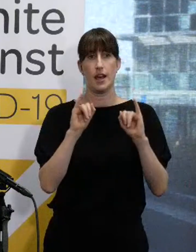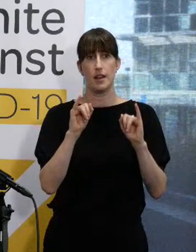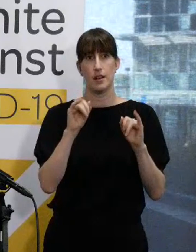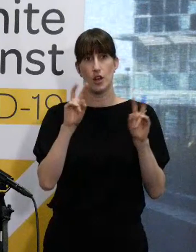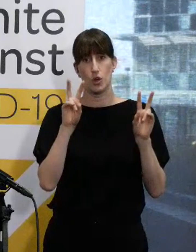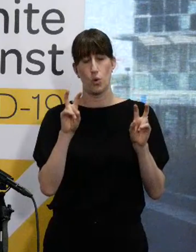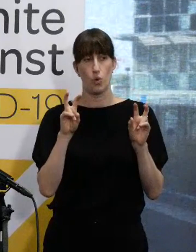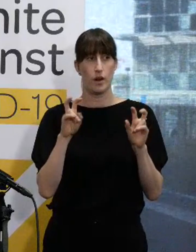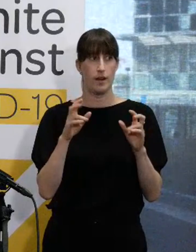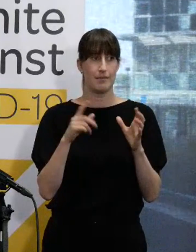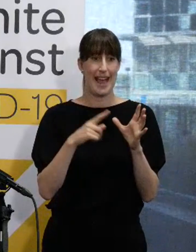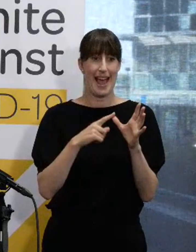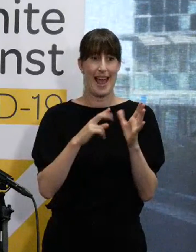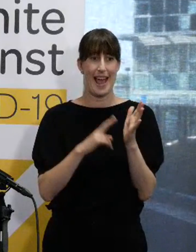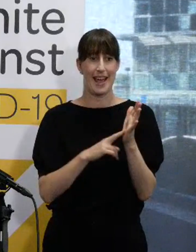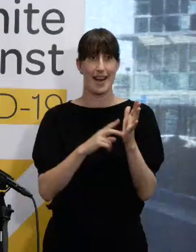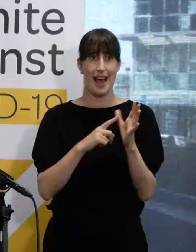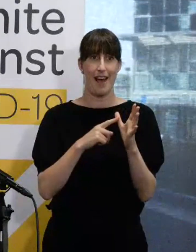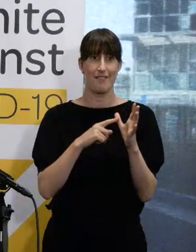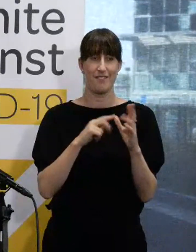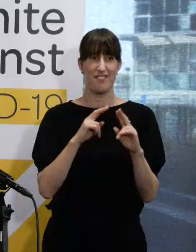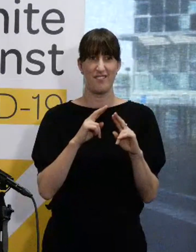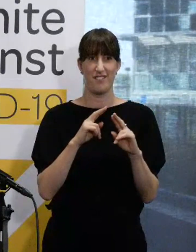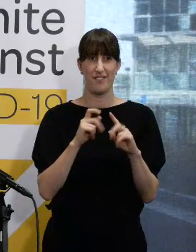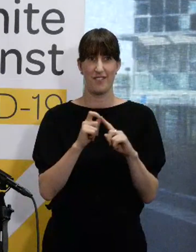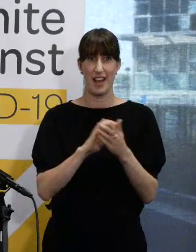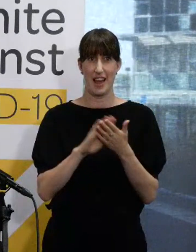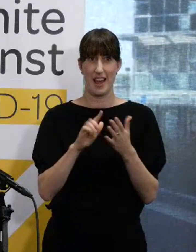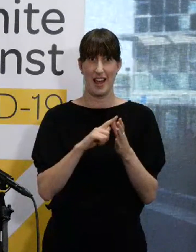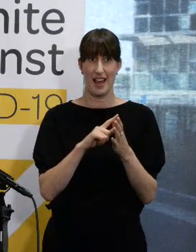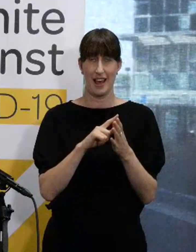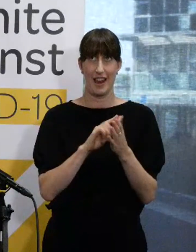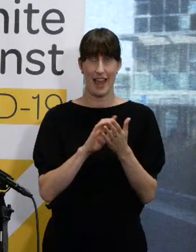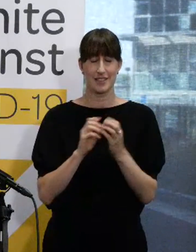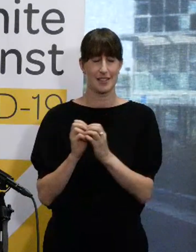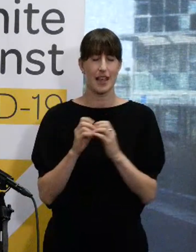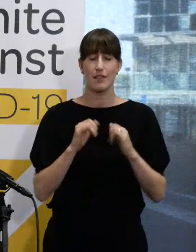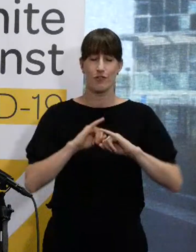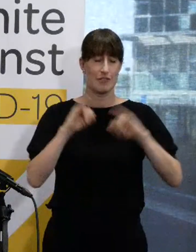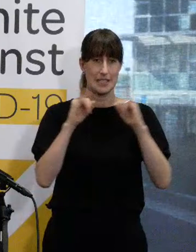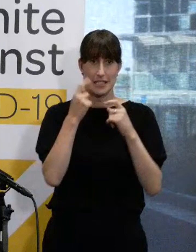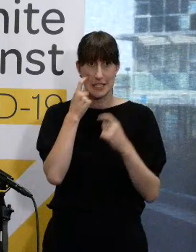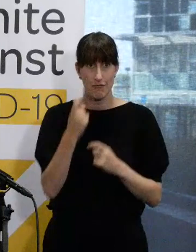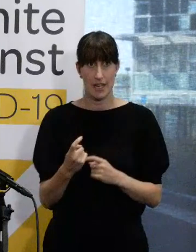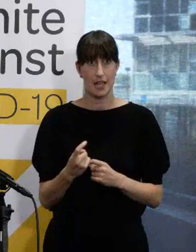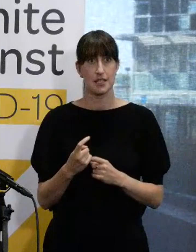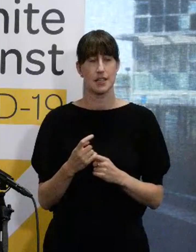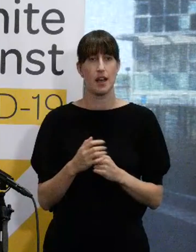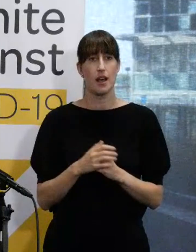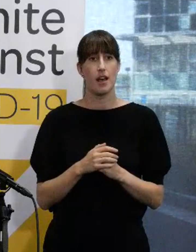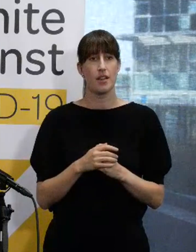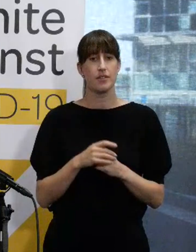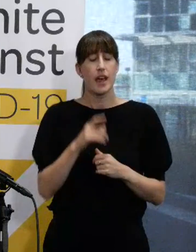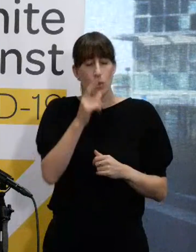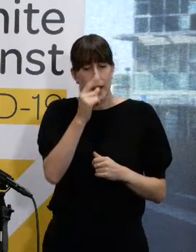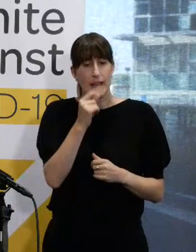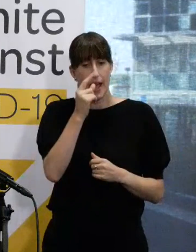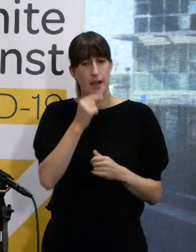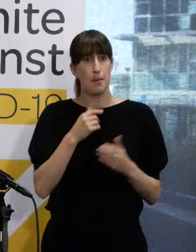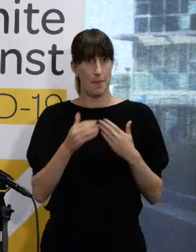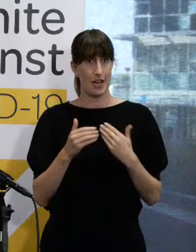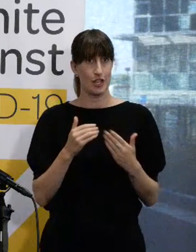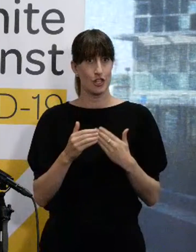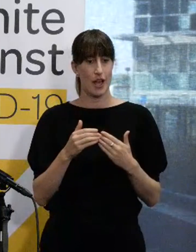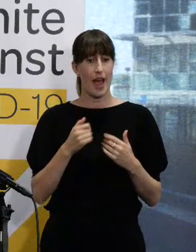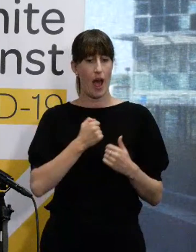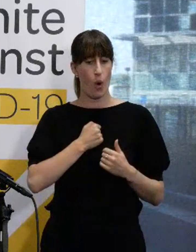this immediate reaction, is very manageable, and this is something that our vaccinators are trained